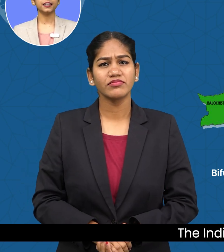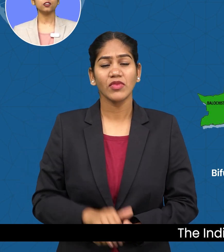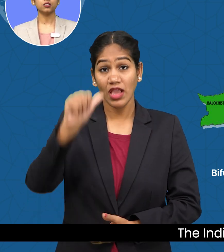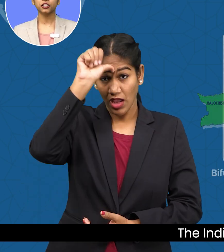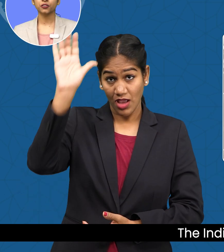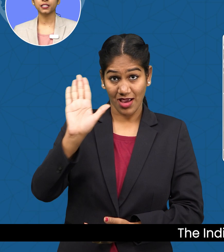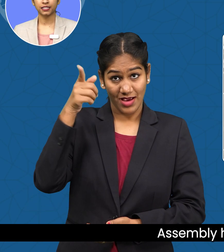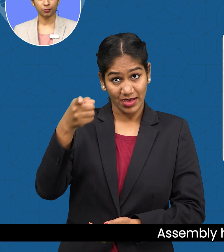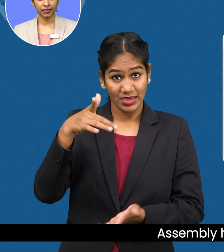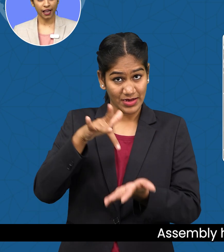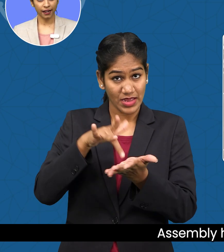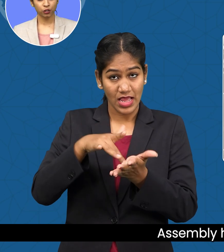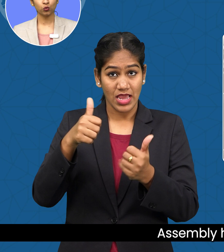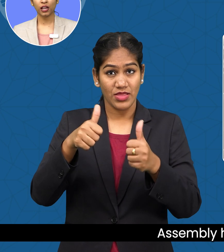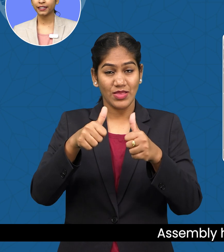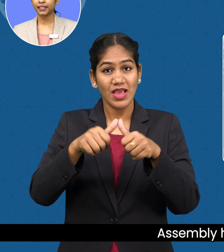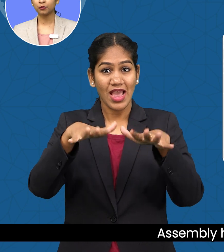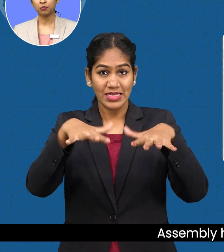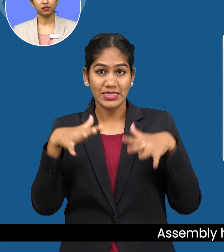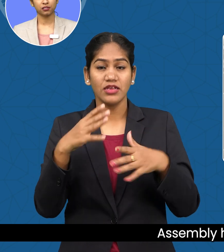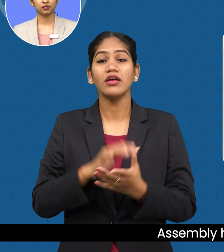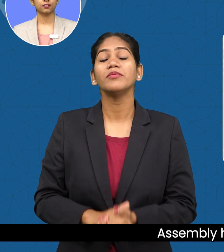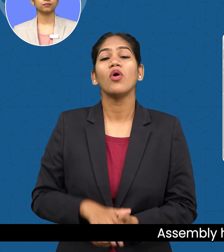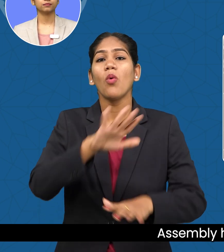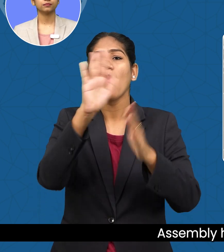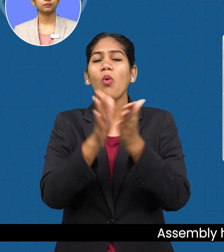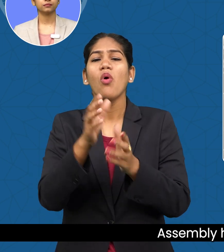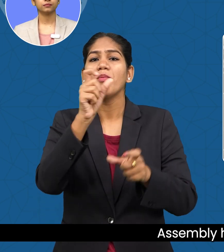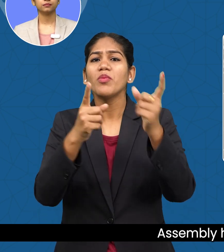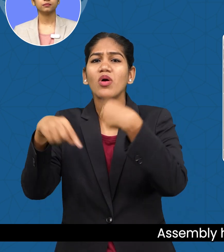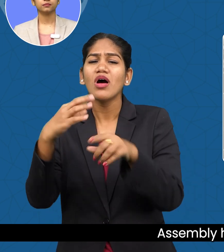The Indian Constituent Assembly had 299 members.